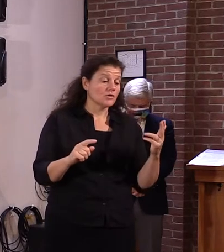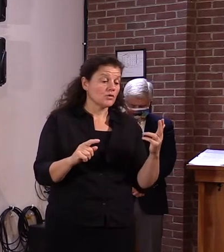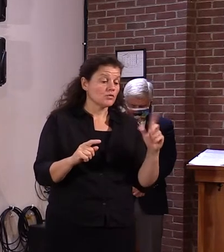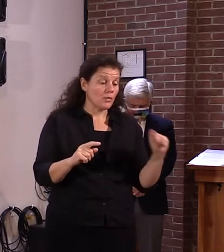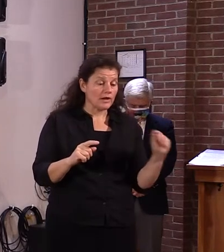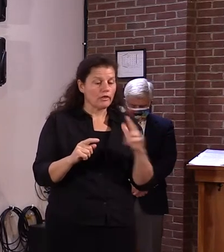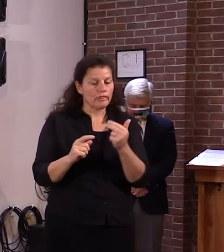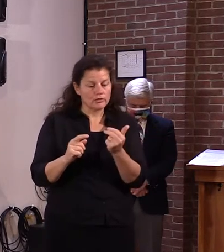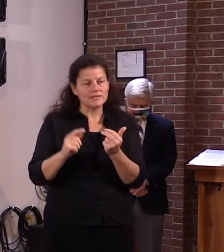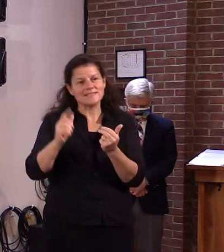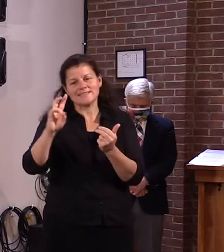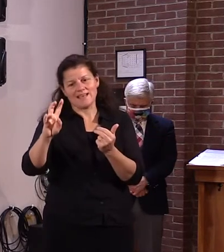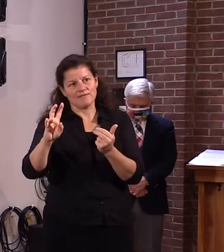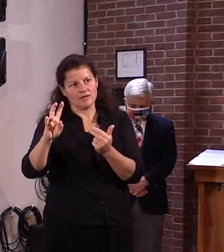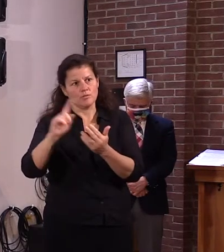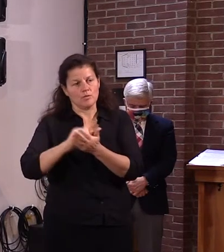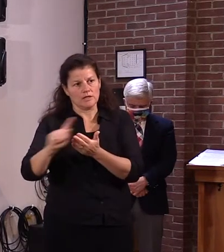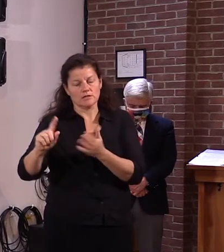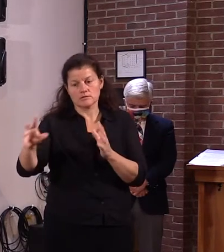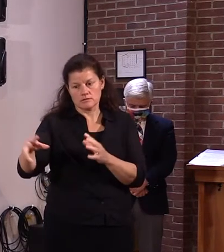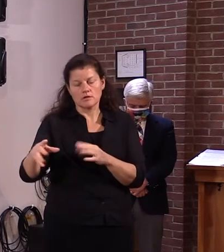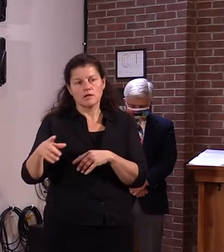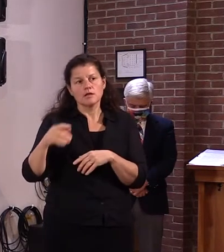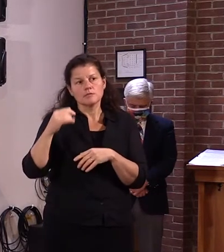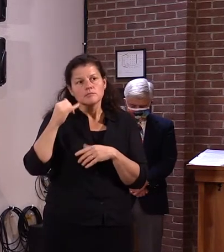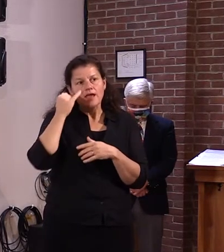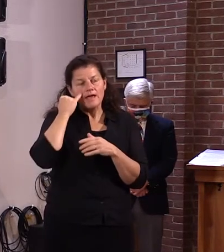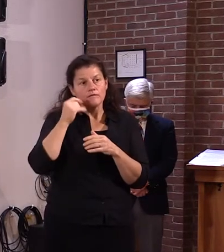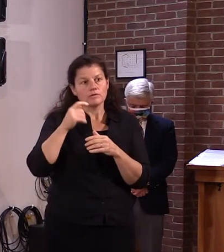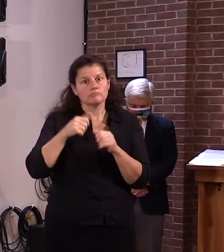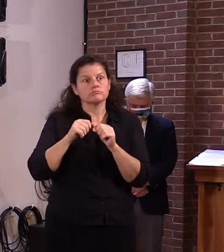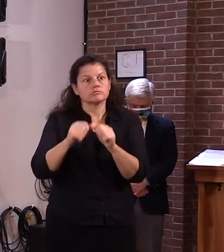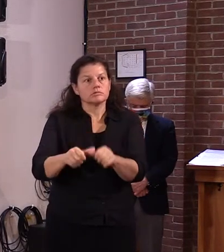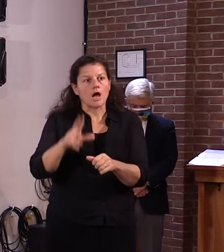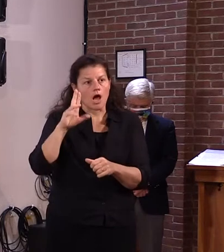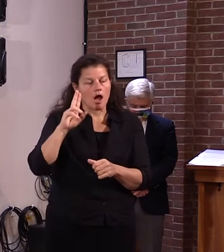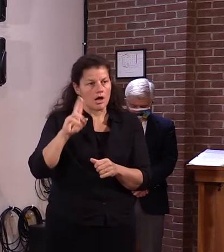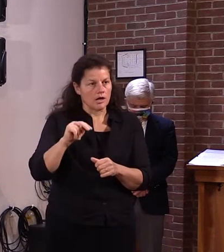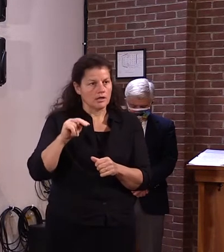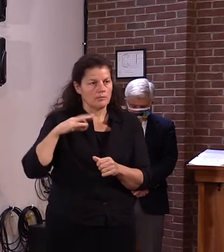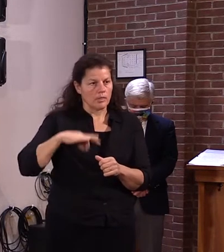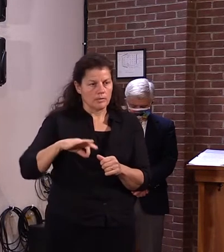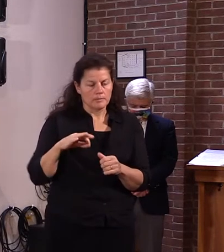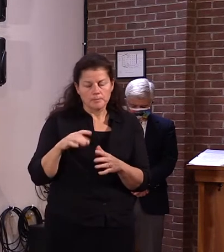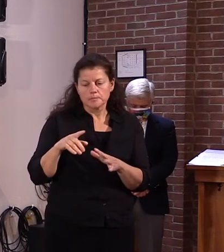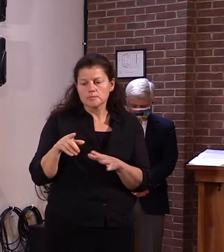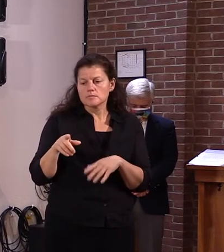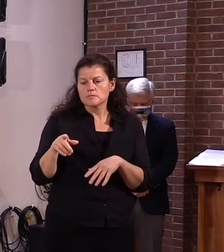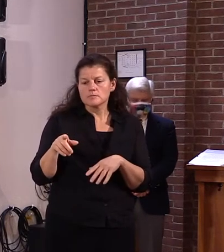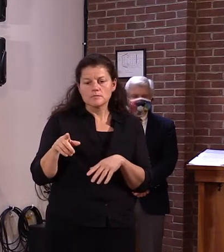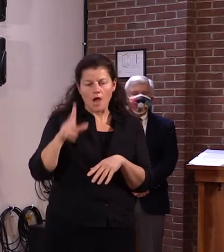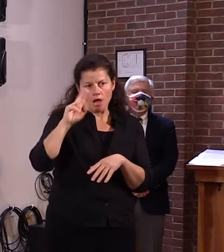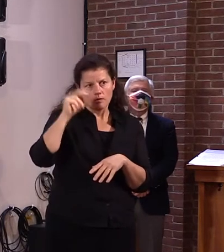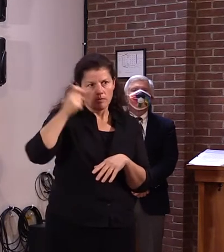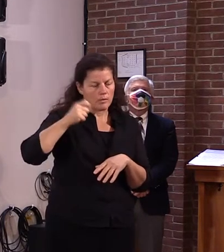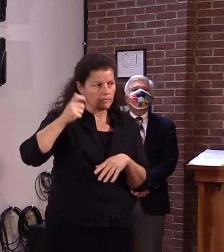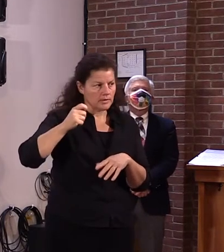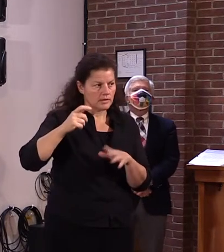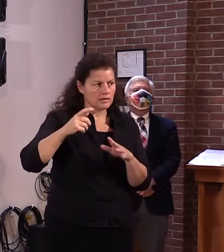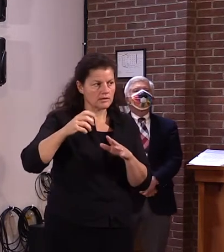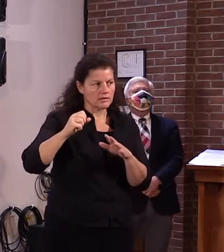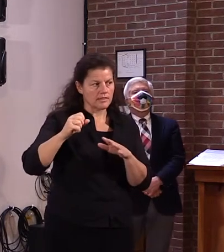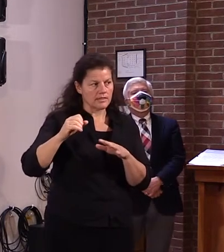a state's unemployment rate goes to a certain level. So, you know, the immediate impact may be slight, but the